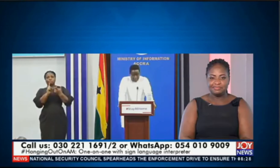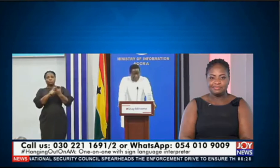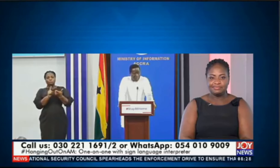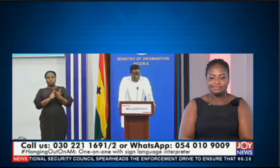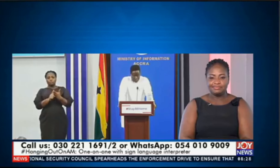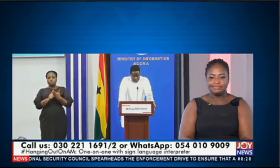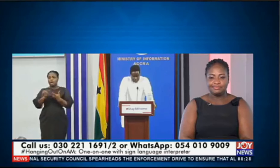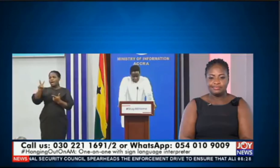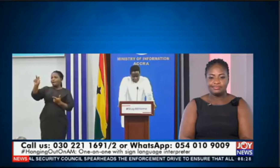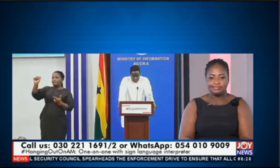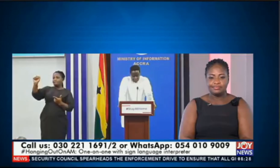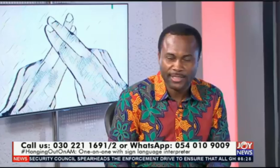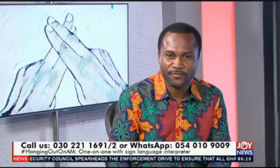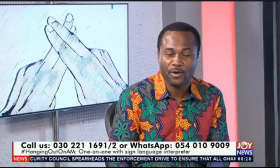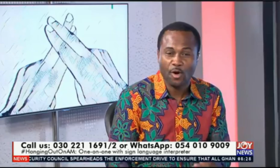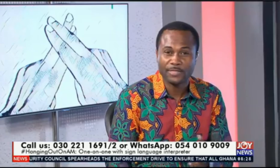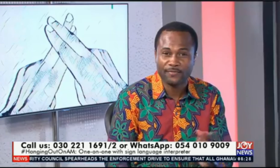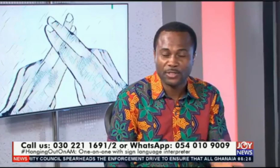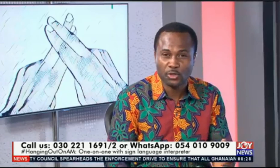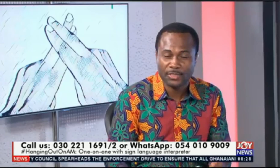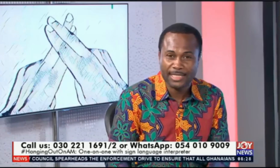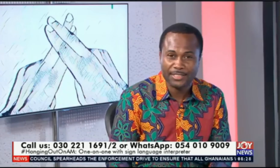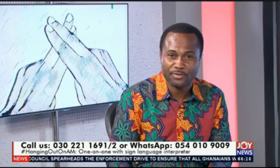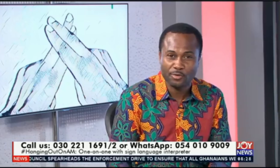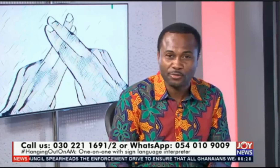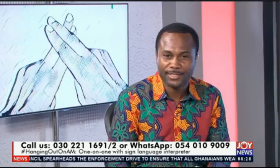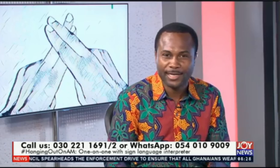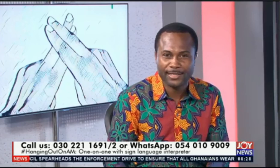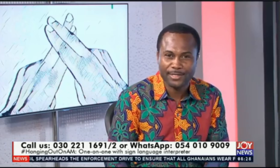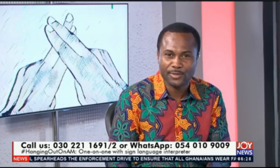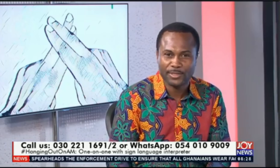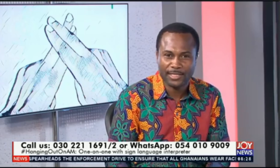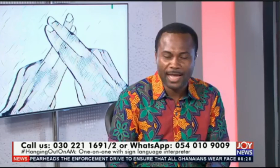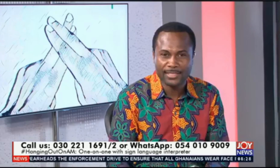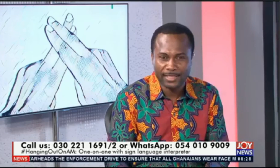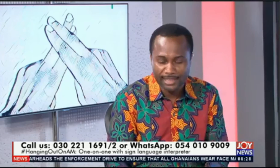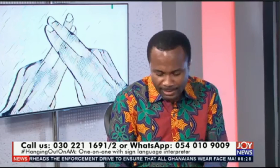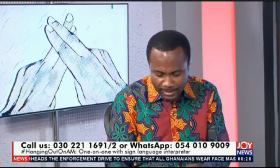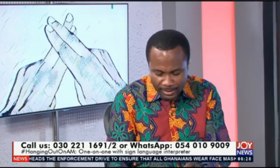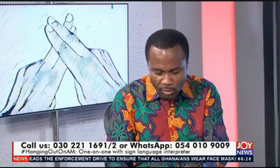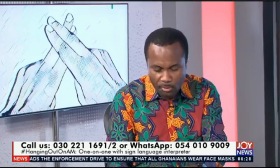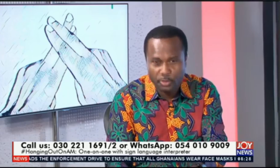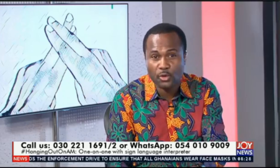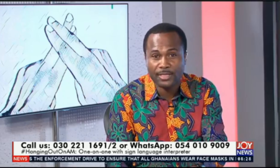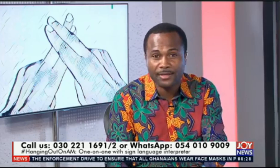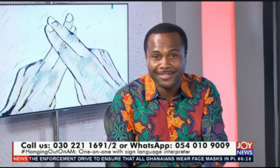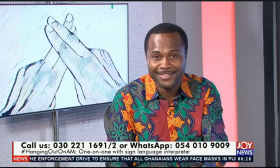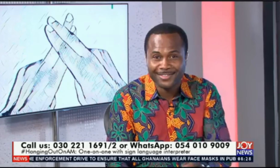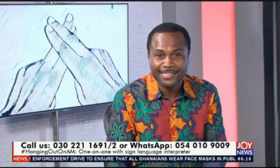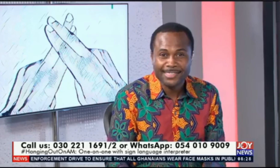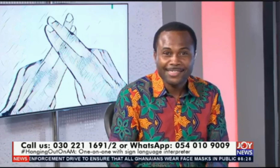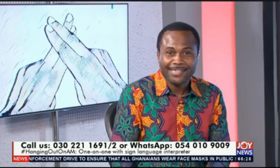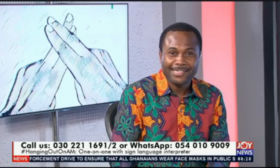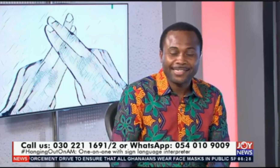happy Ramadan, that you go through safely. Observe the social distancing rules and use the hand sanitizers and all the protocols that are